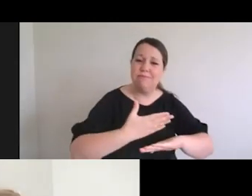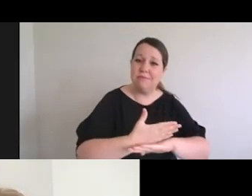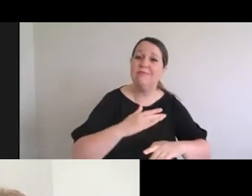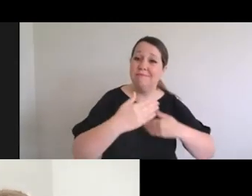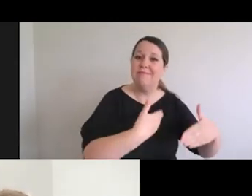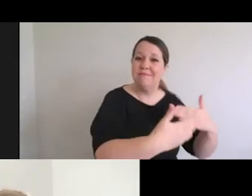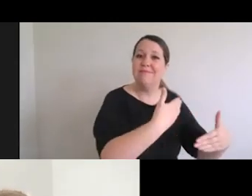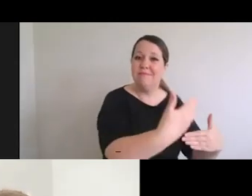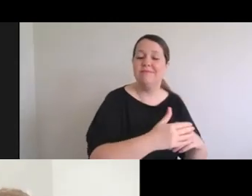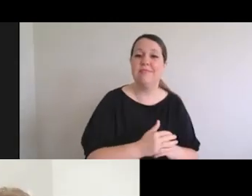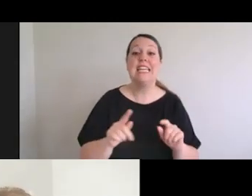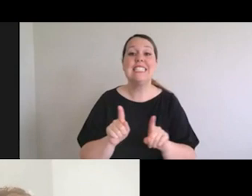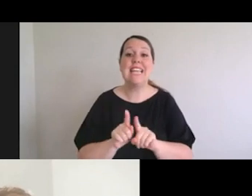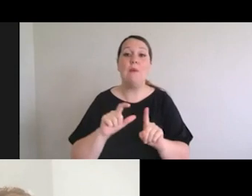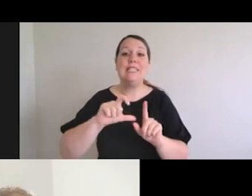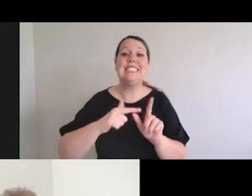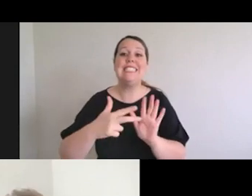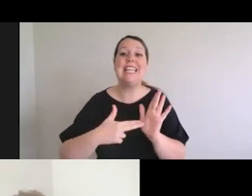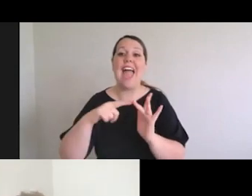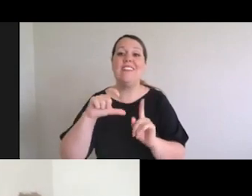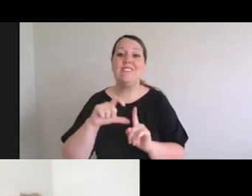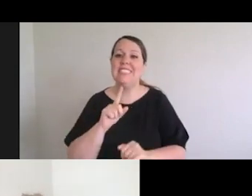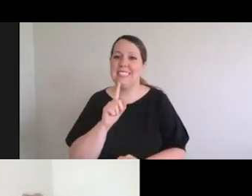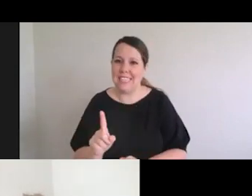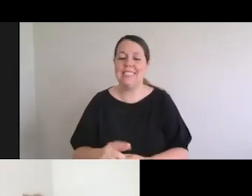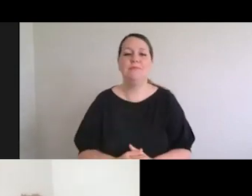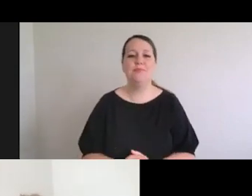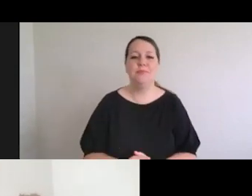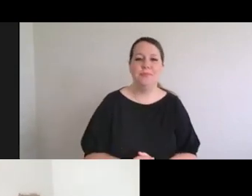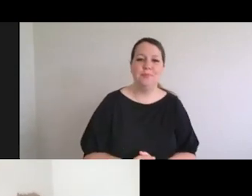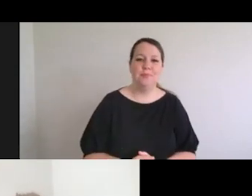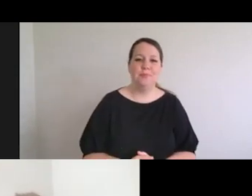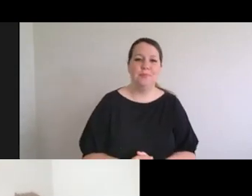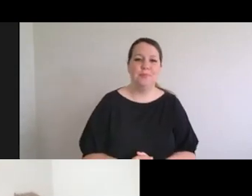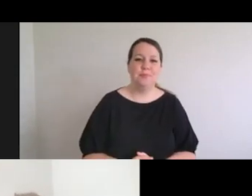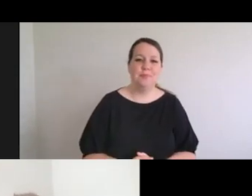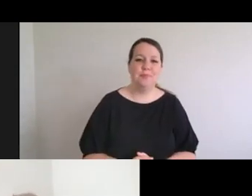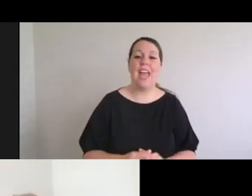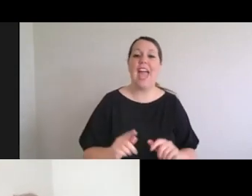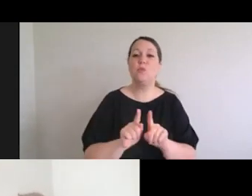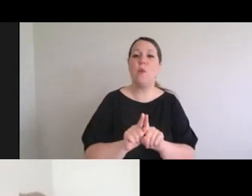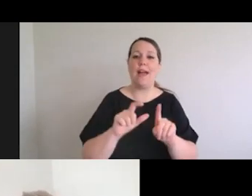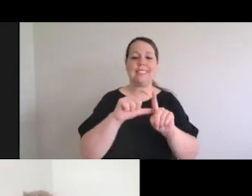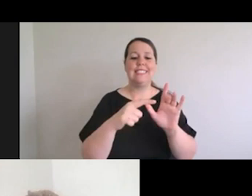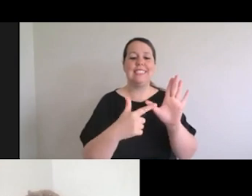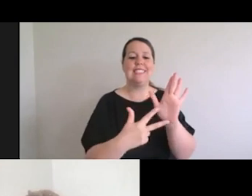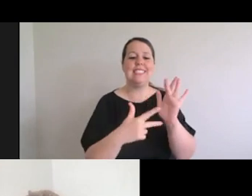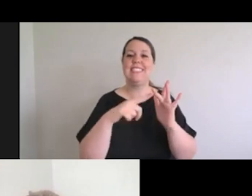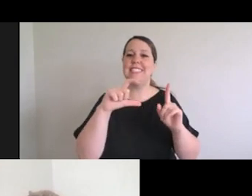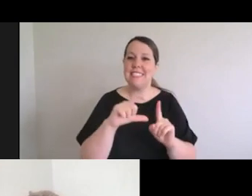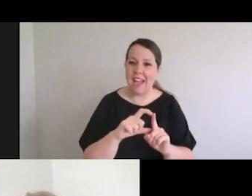David has shared. I also want to acknowledge, I understand David our guest from